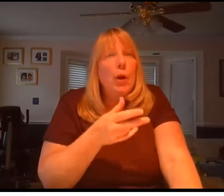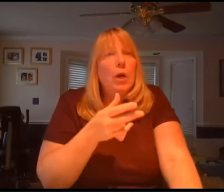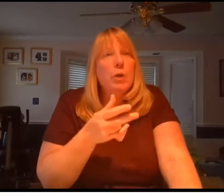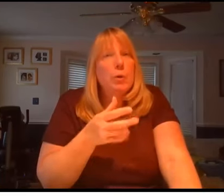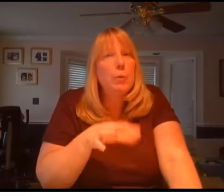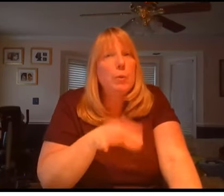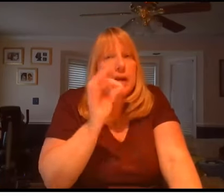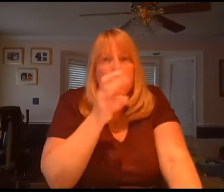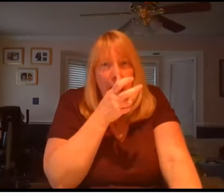I still don't think she said.